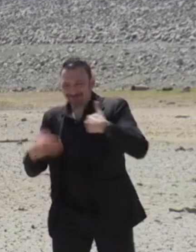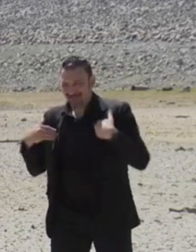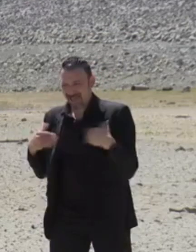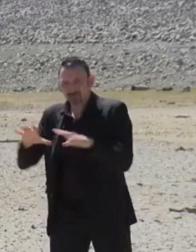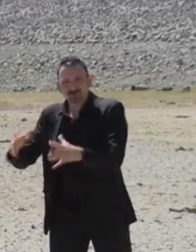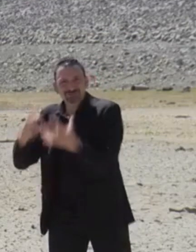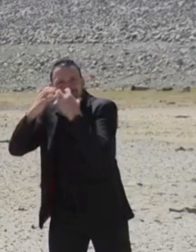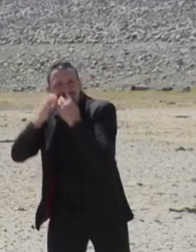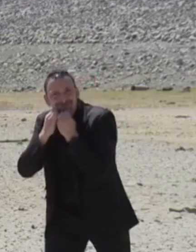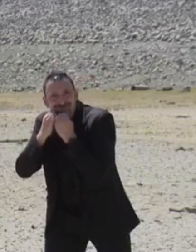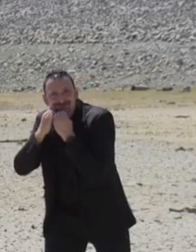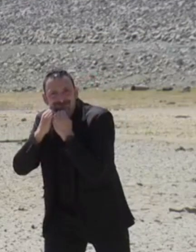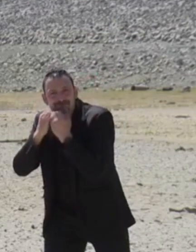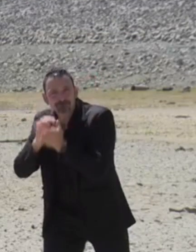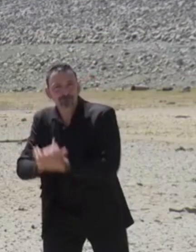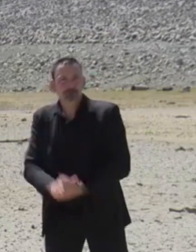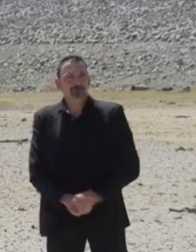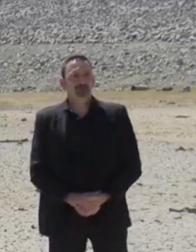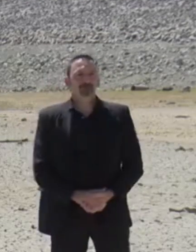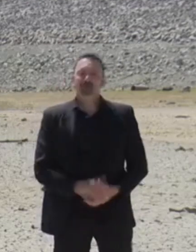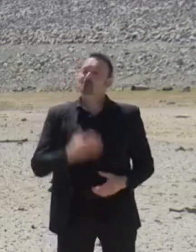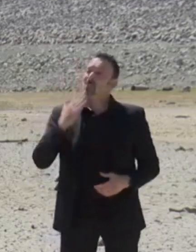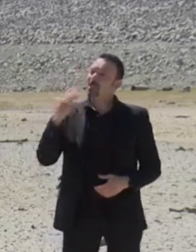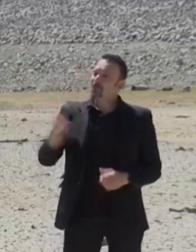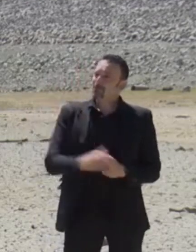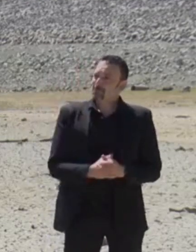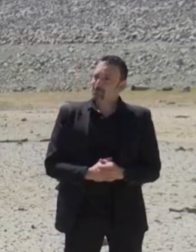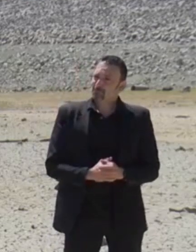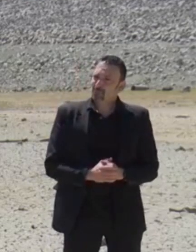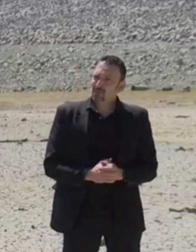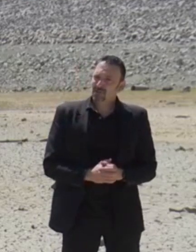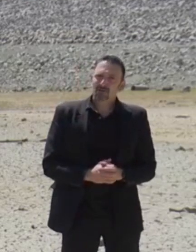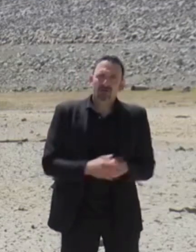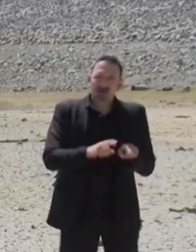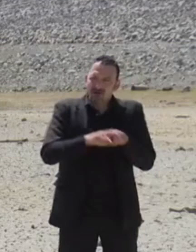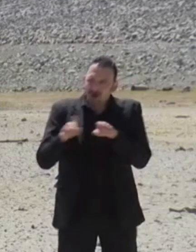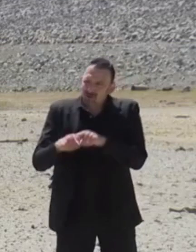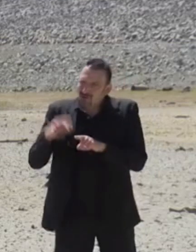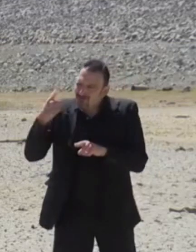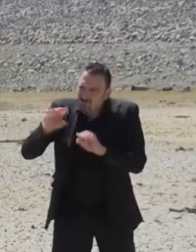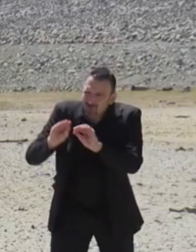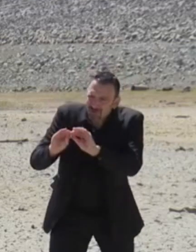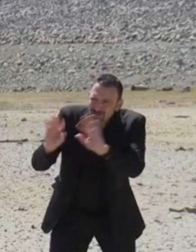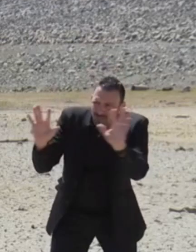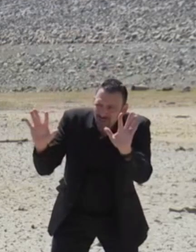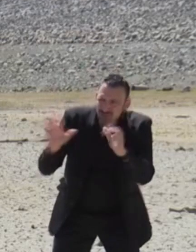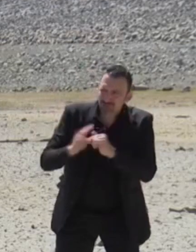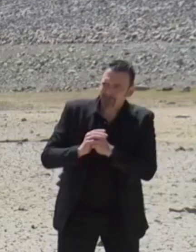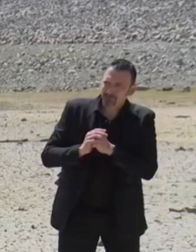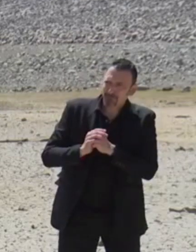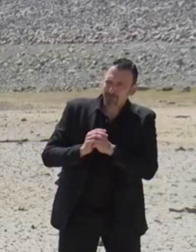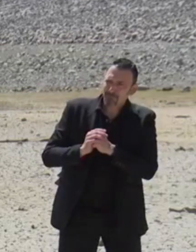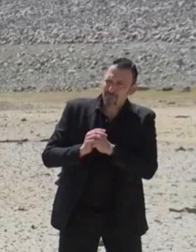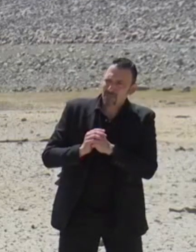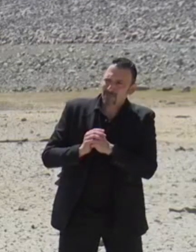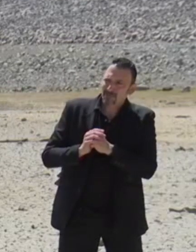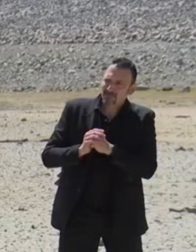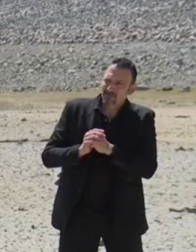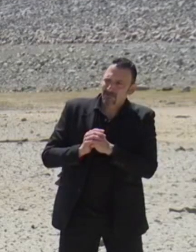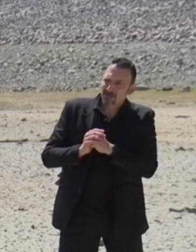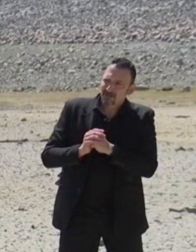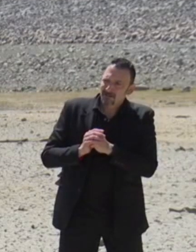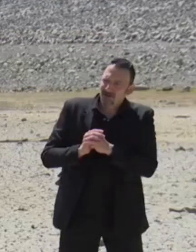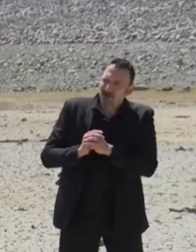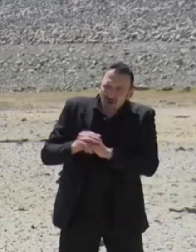animals. Thank you. I also just wanted to clarify, in terms of